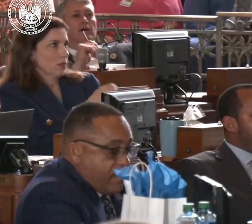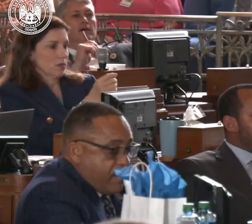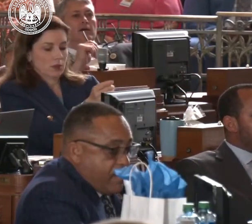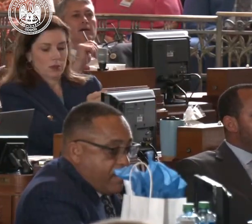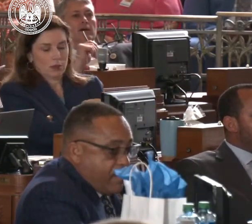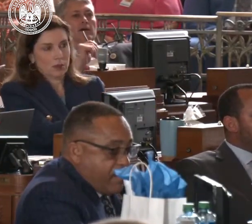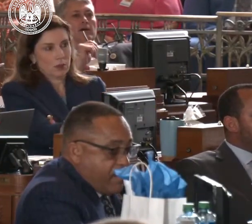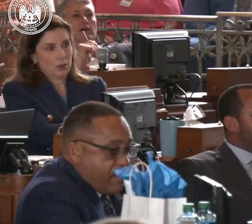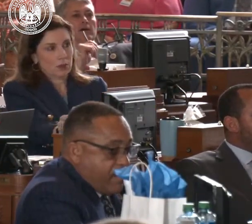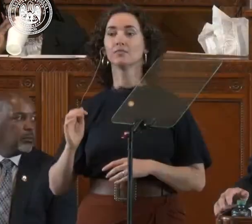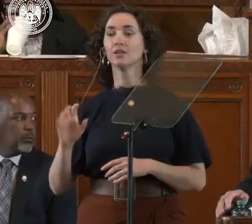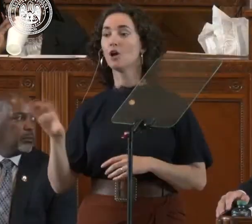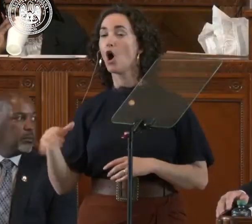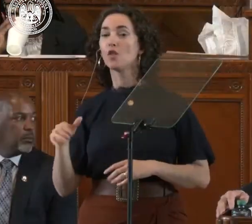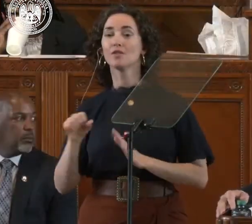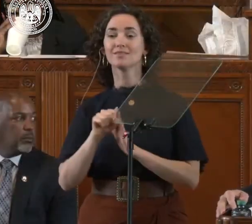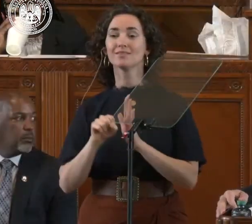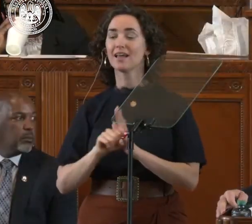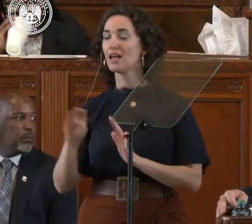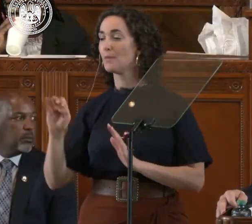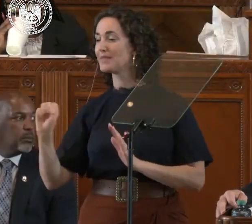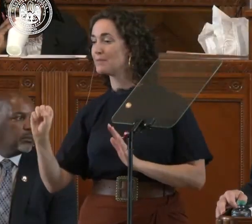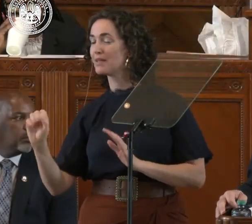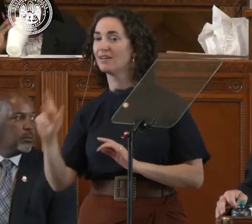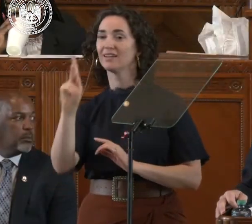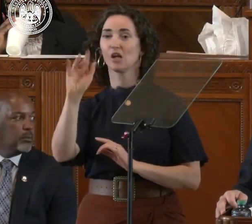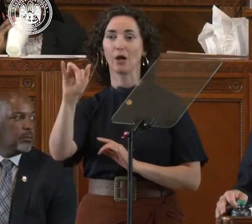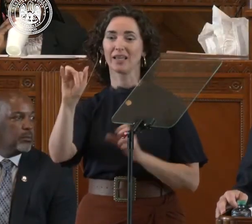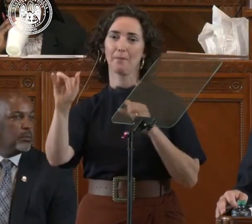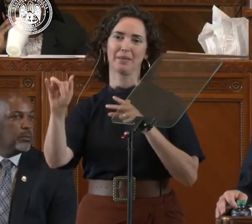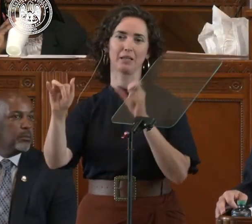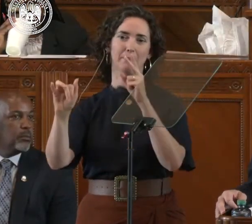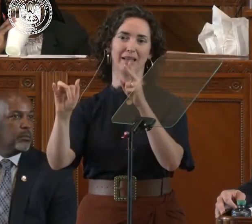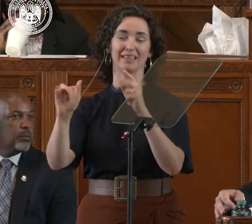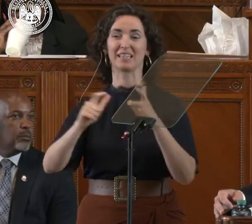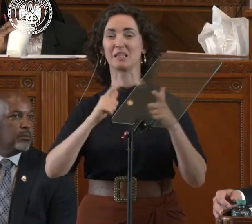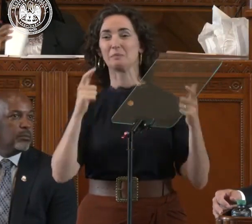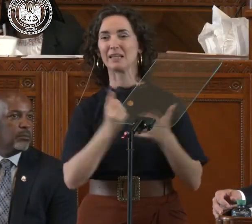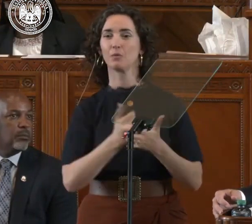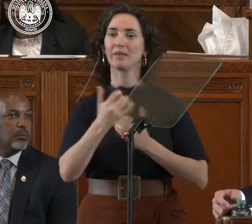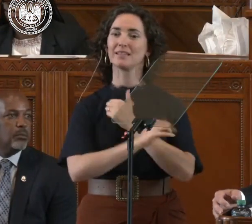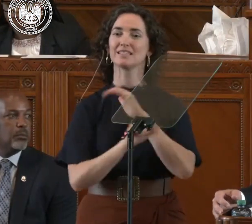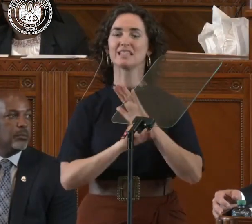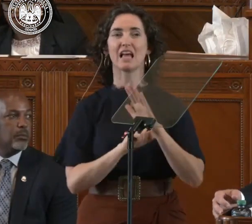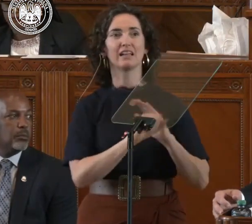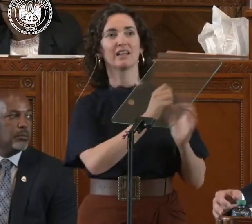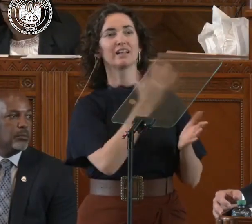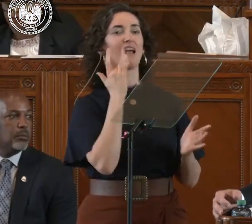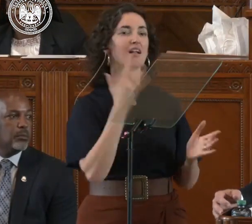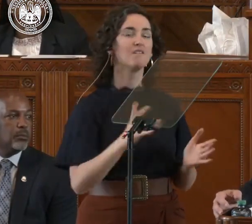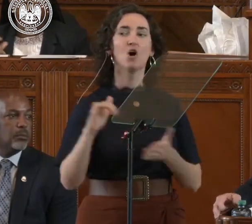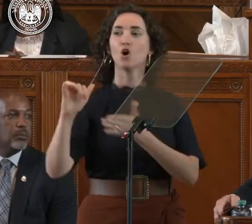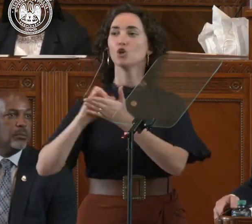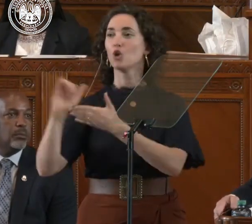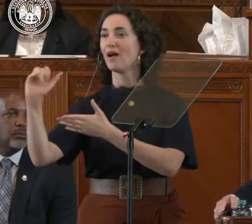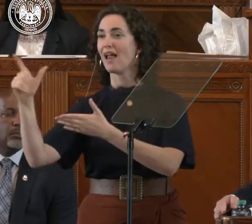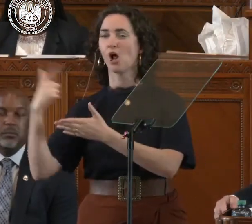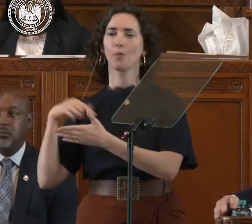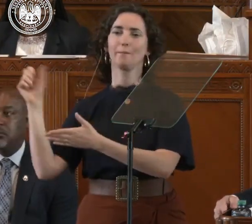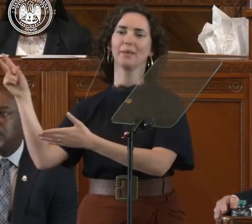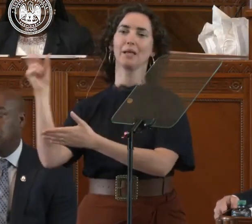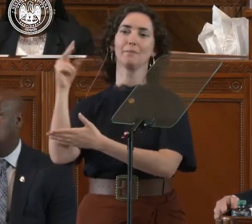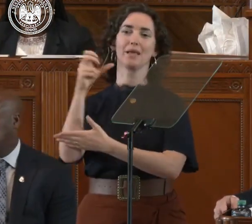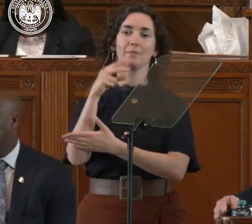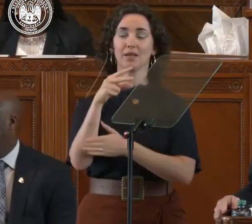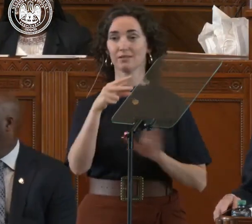That's better than our southern neighbors in Mississippi and Kentucky. It's better than big wealthy states like California, New York, and Illinois.